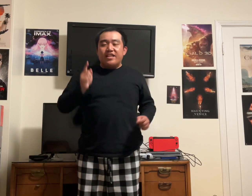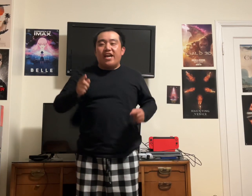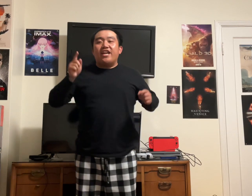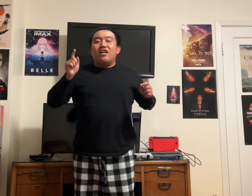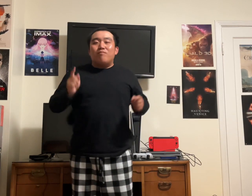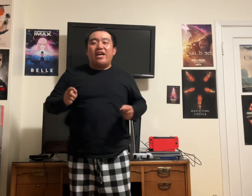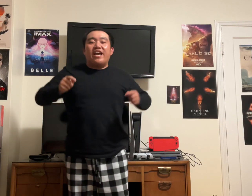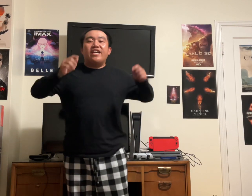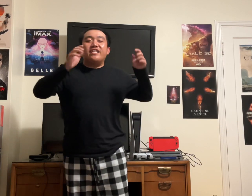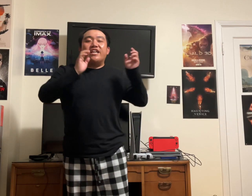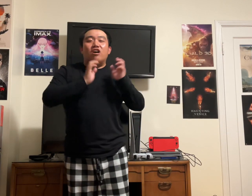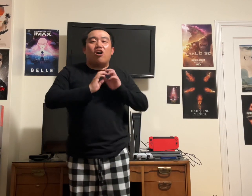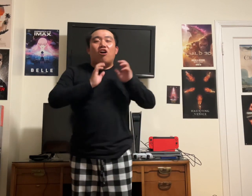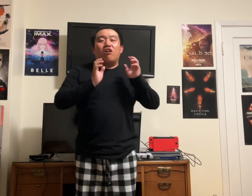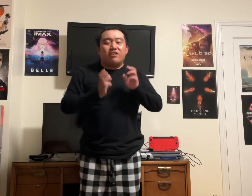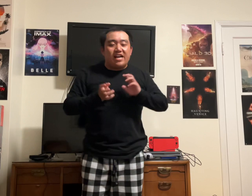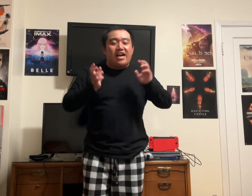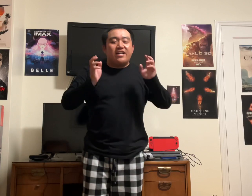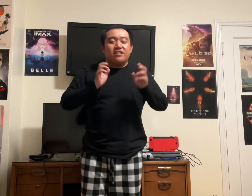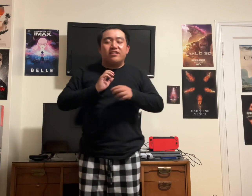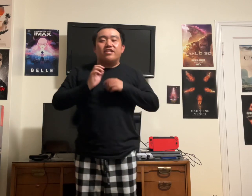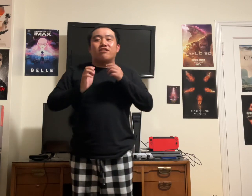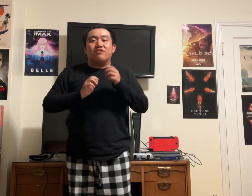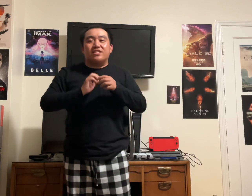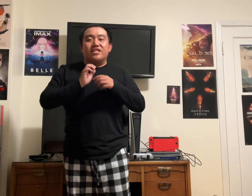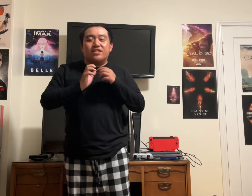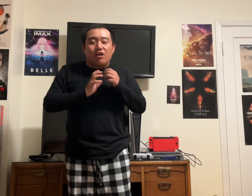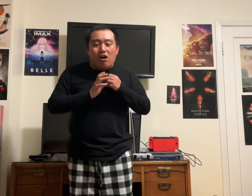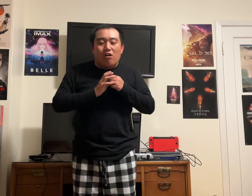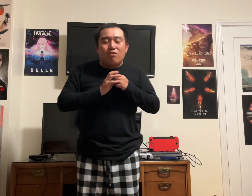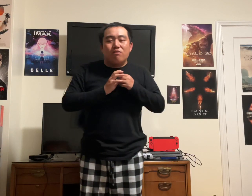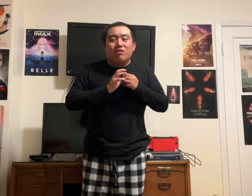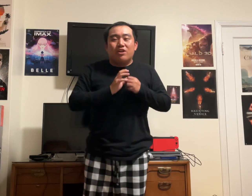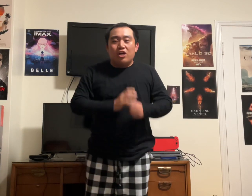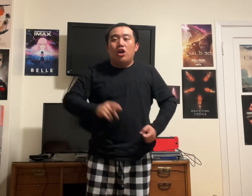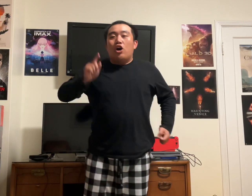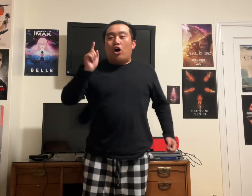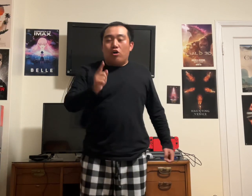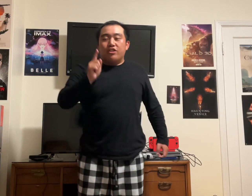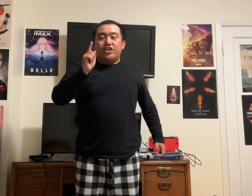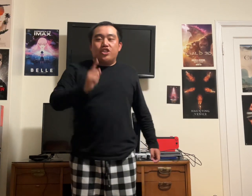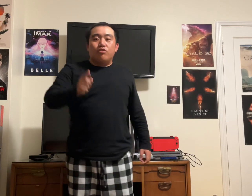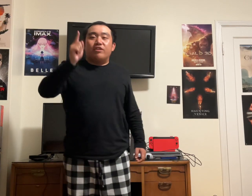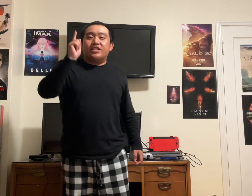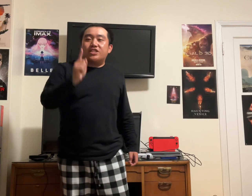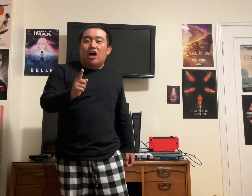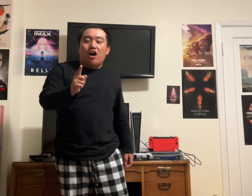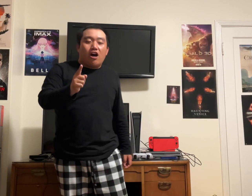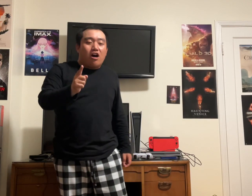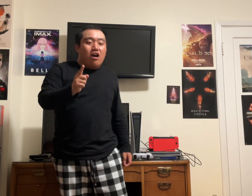get paid. And all that glitters is gold. Only shooting